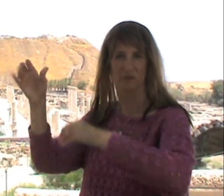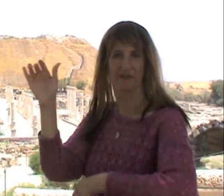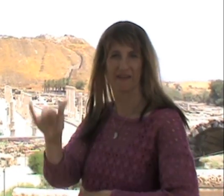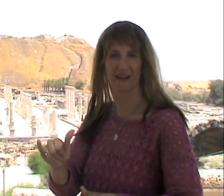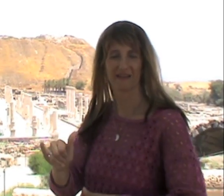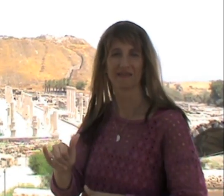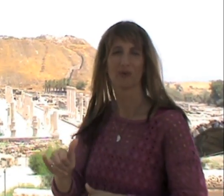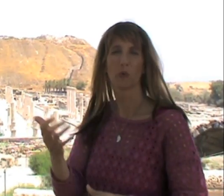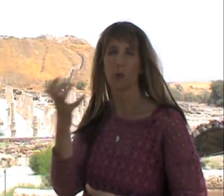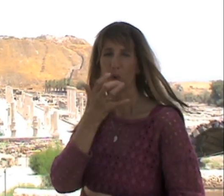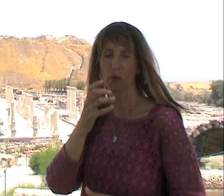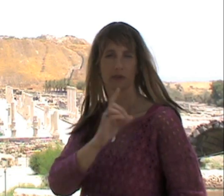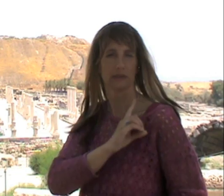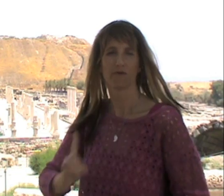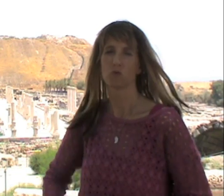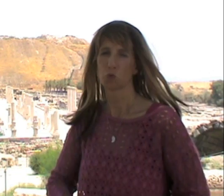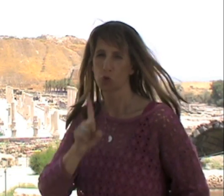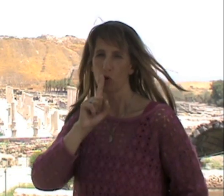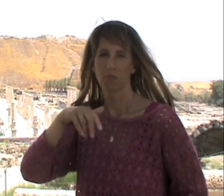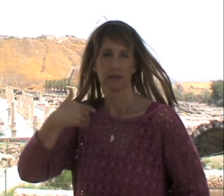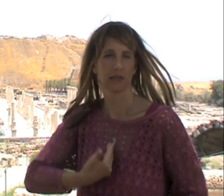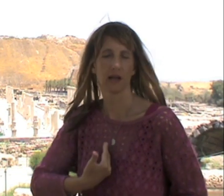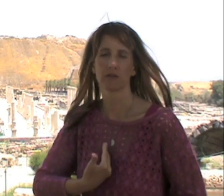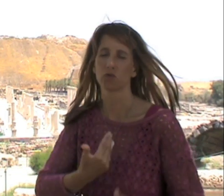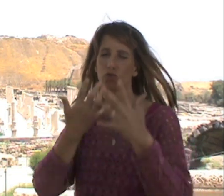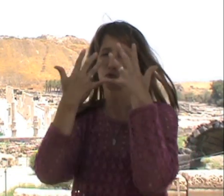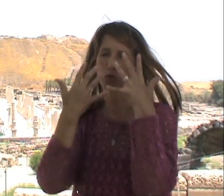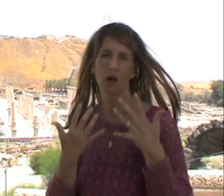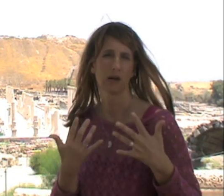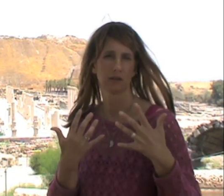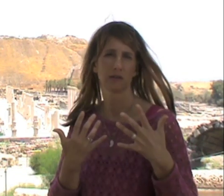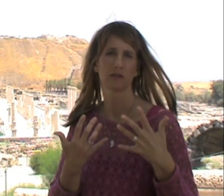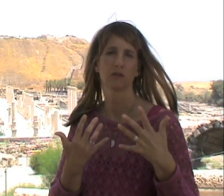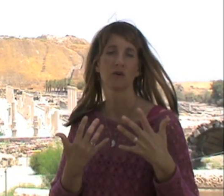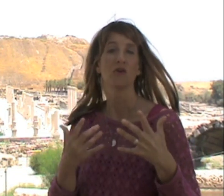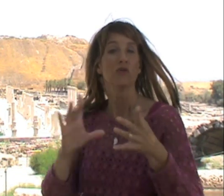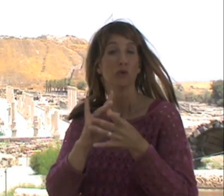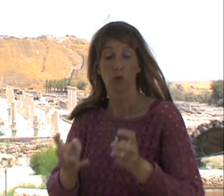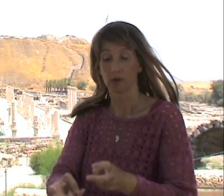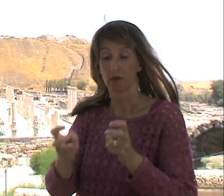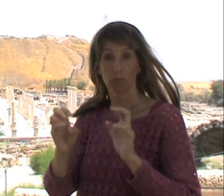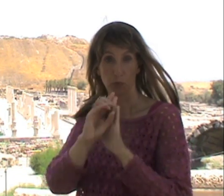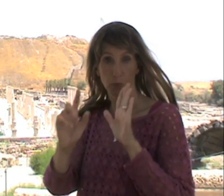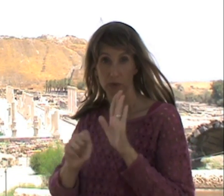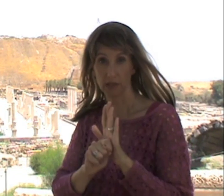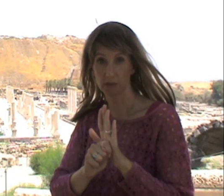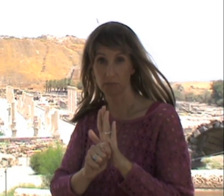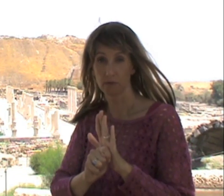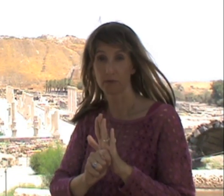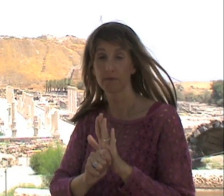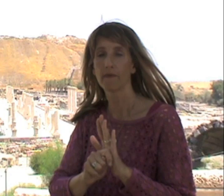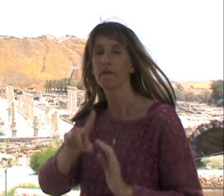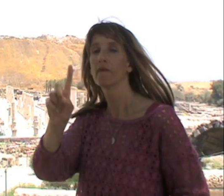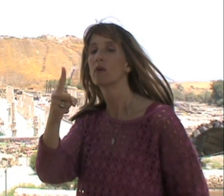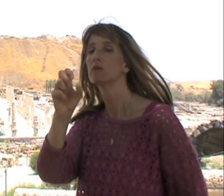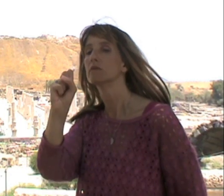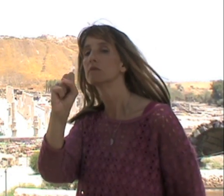hung on the wall of Beth-shean. King David was very saddened and very upset. And this comes from the